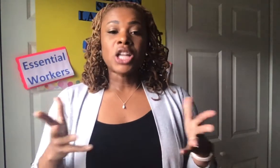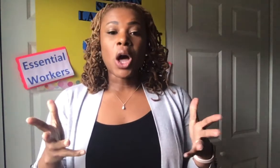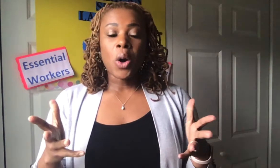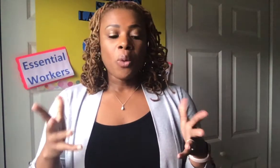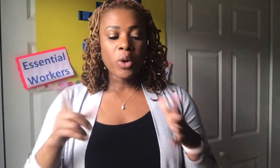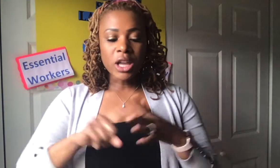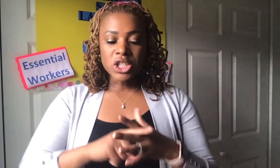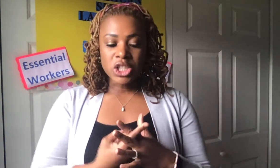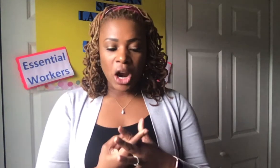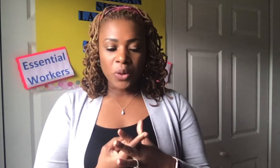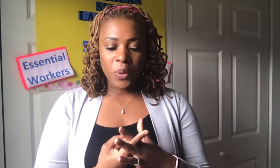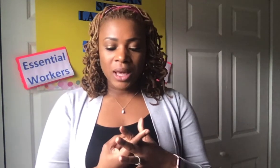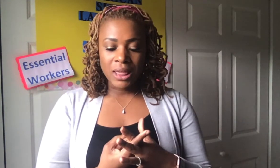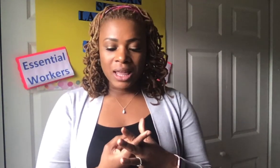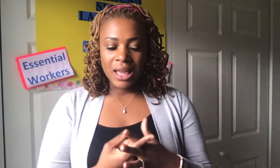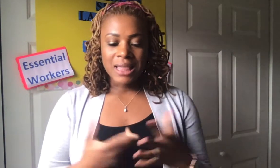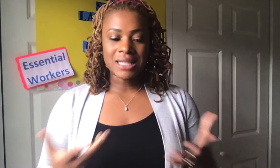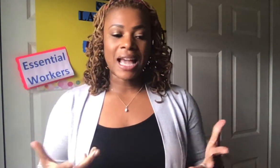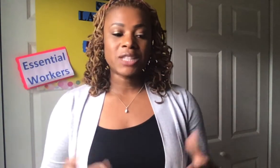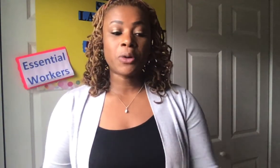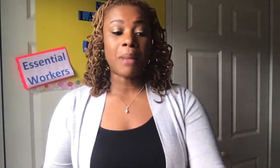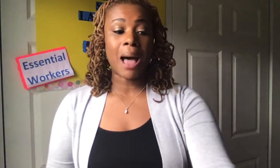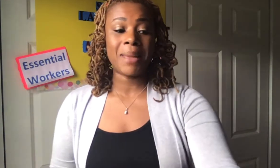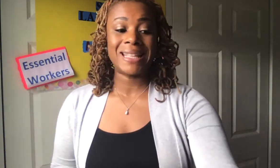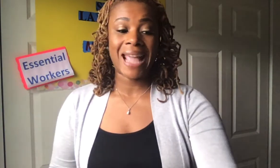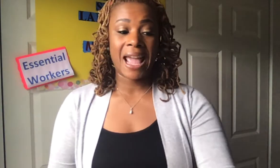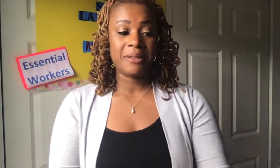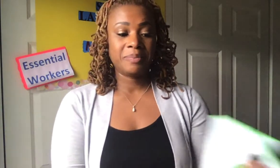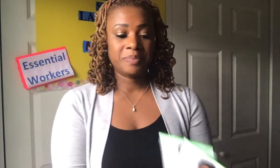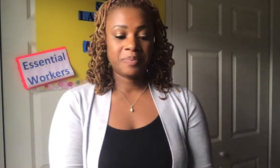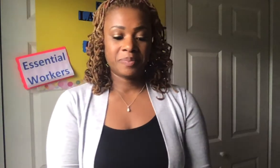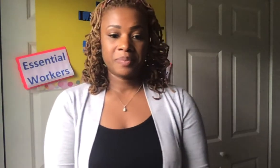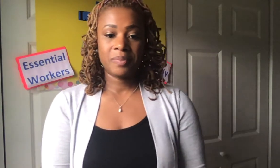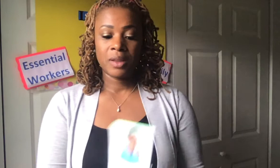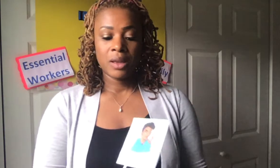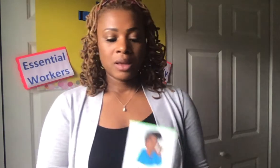So we're going to start with the signs for mom and dad.